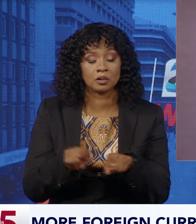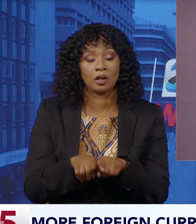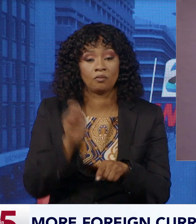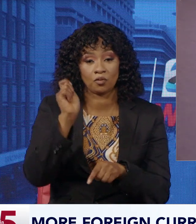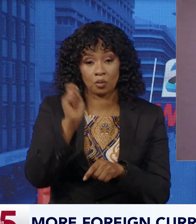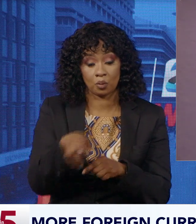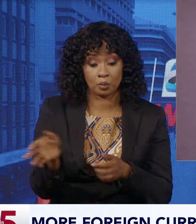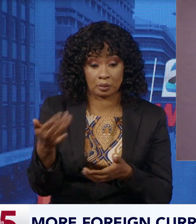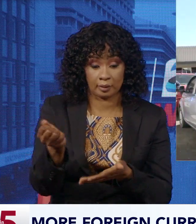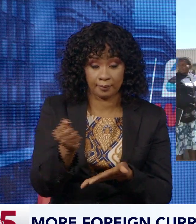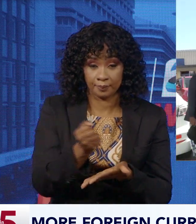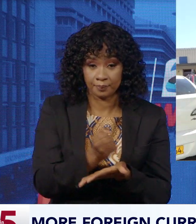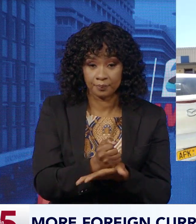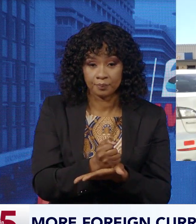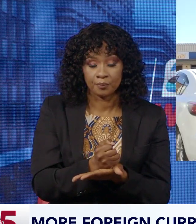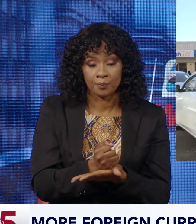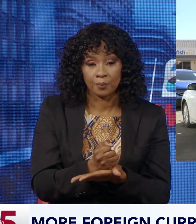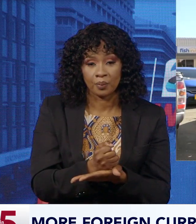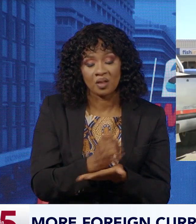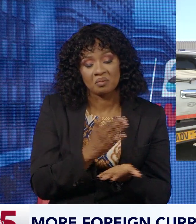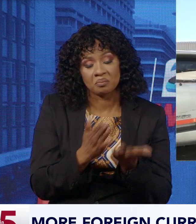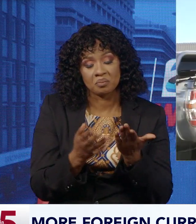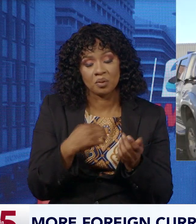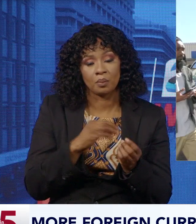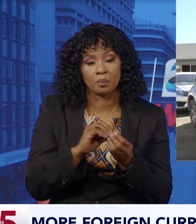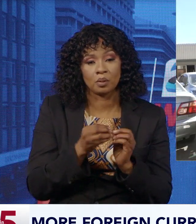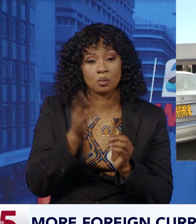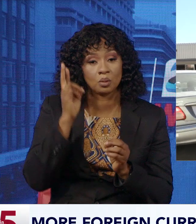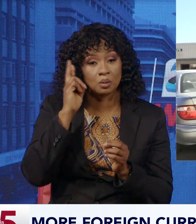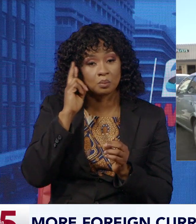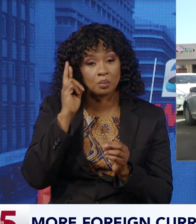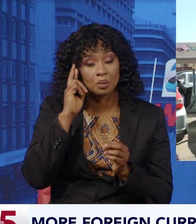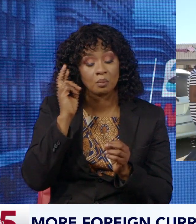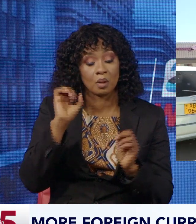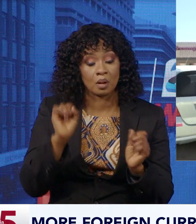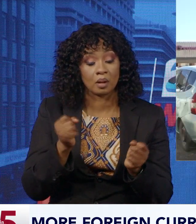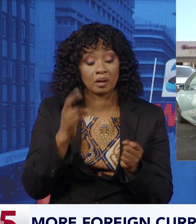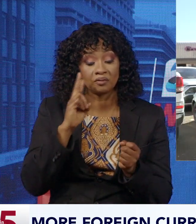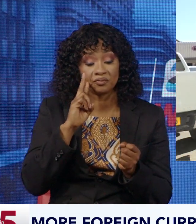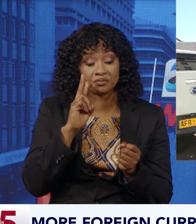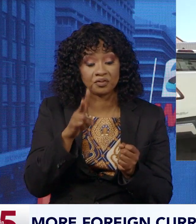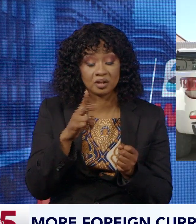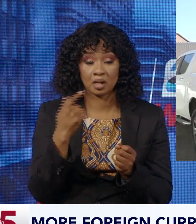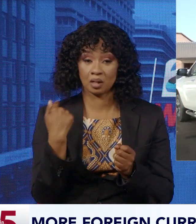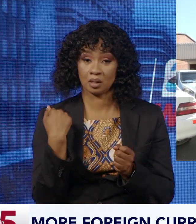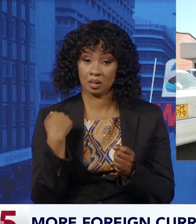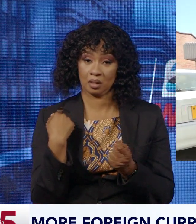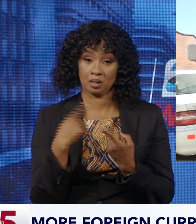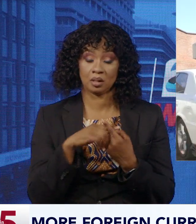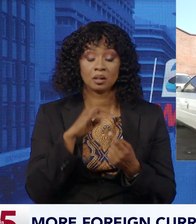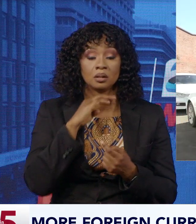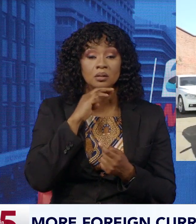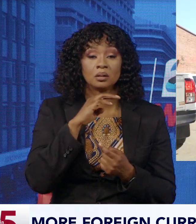court appearances. And I may remind you of his recent visit, speaking to